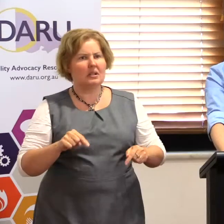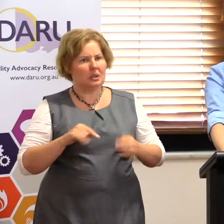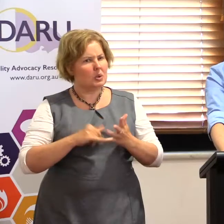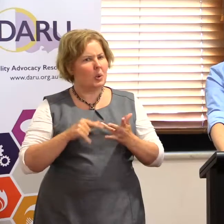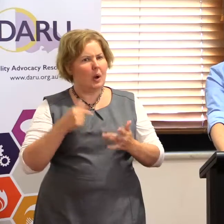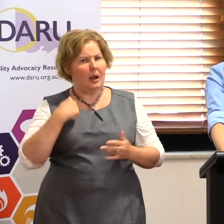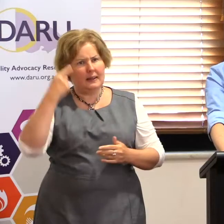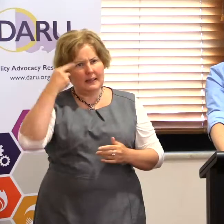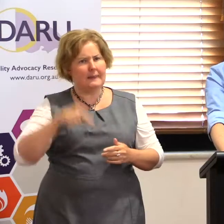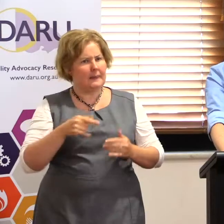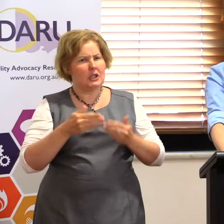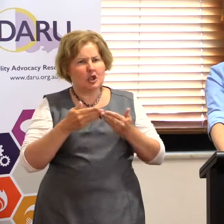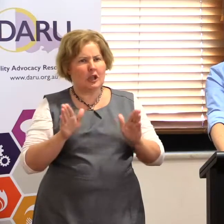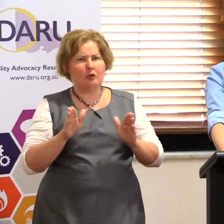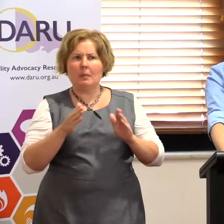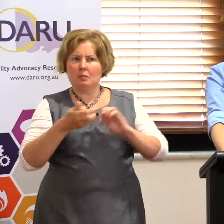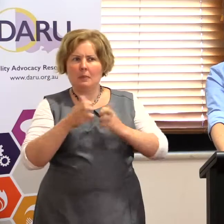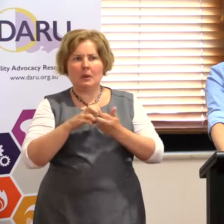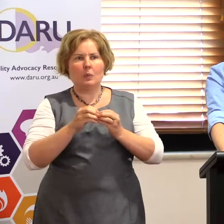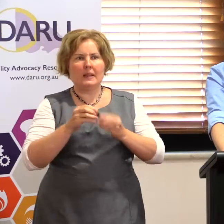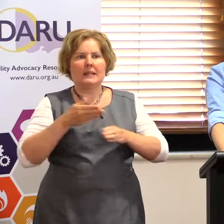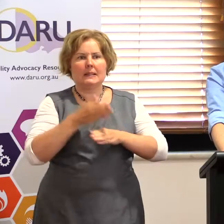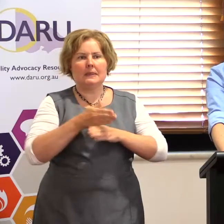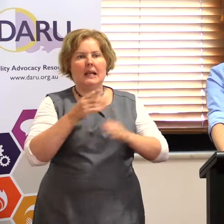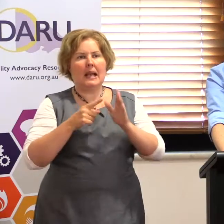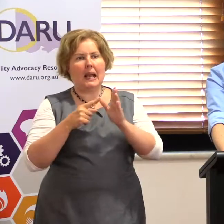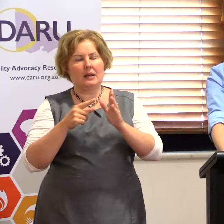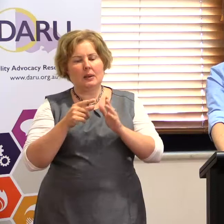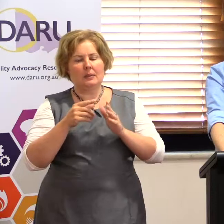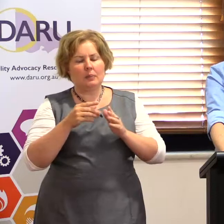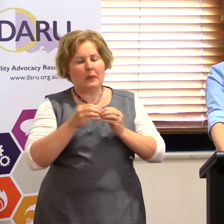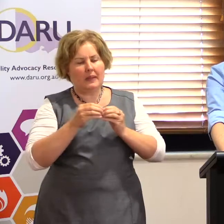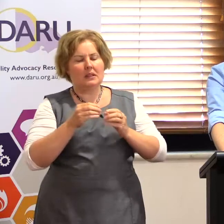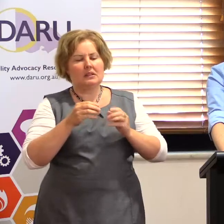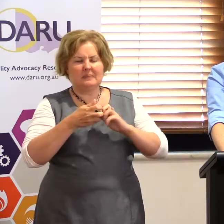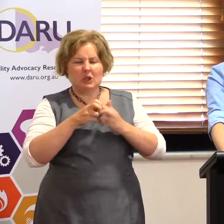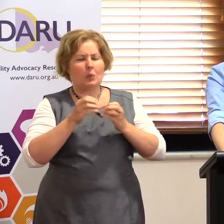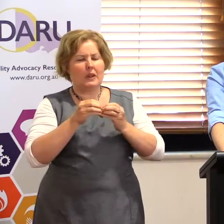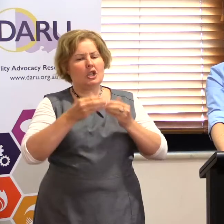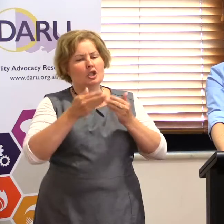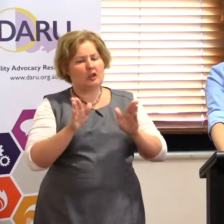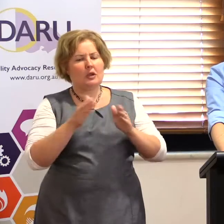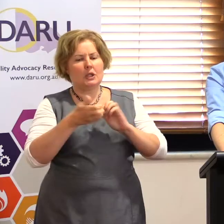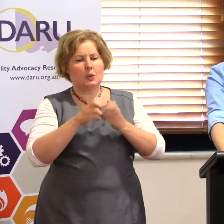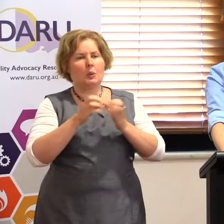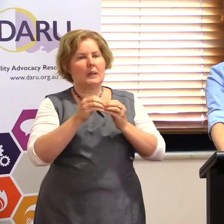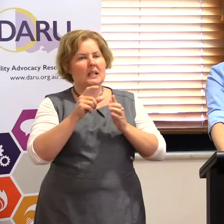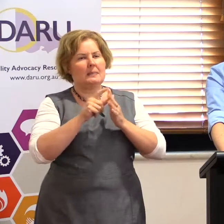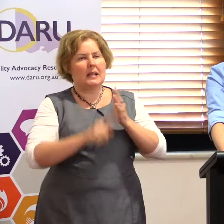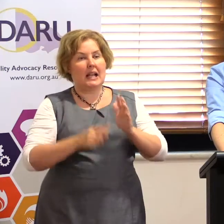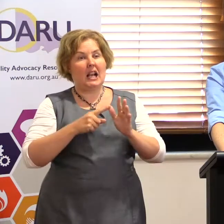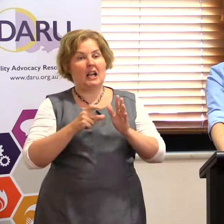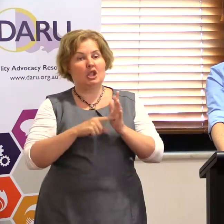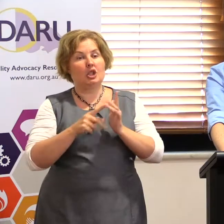to ensure that this is happening? So I think that's a general issue that I've found with disability